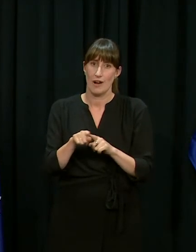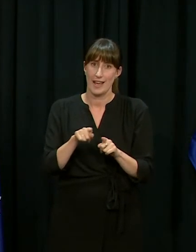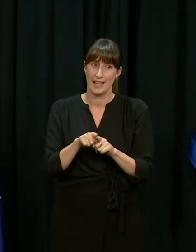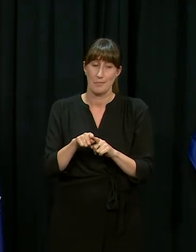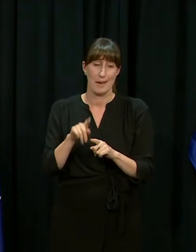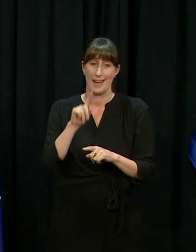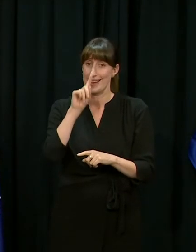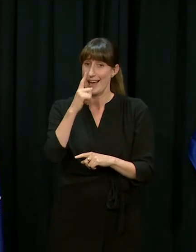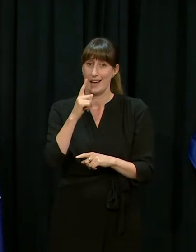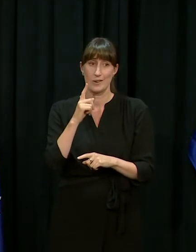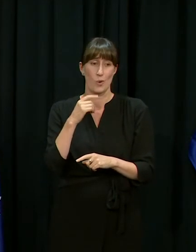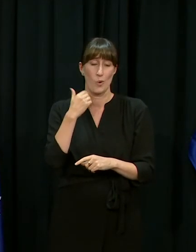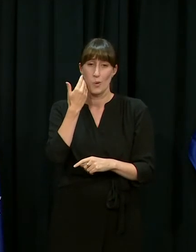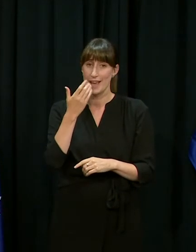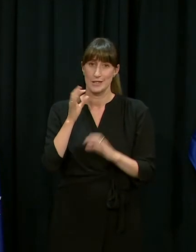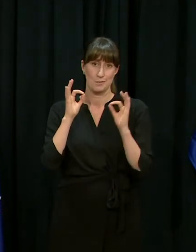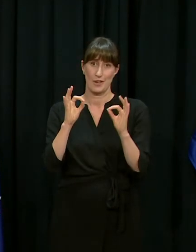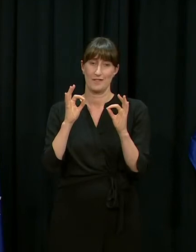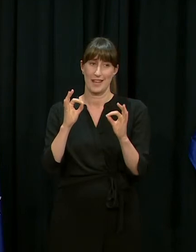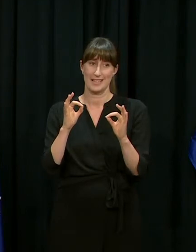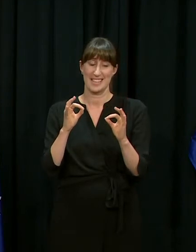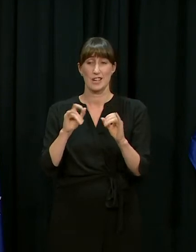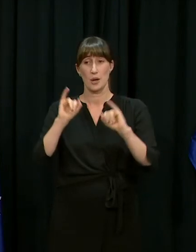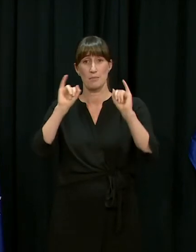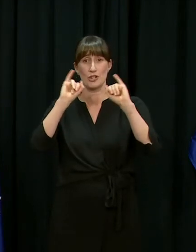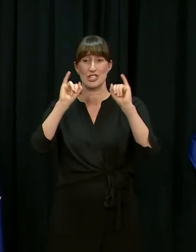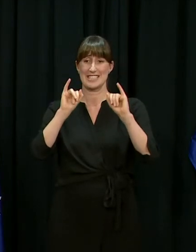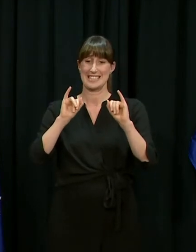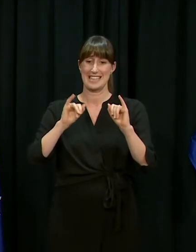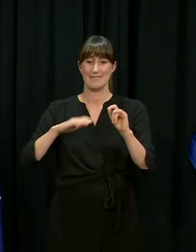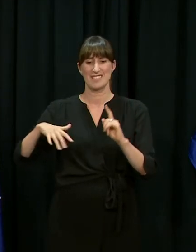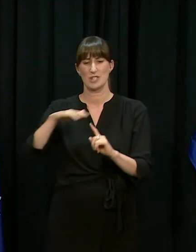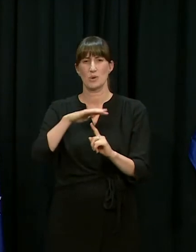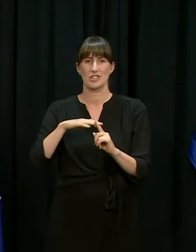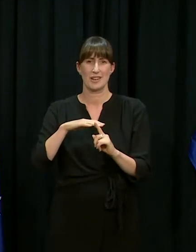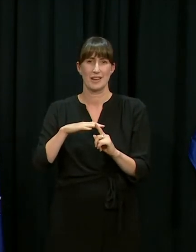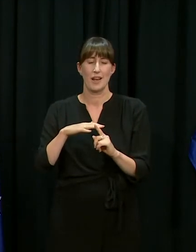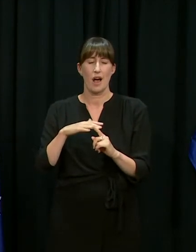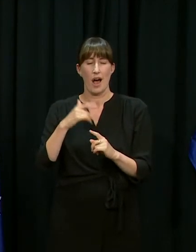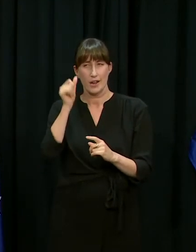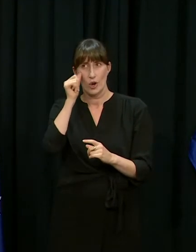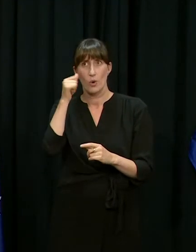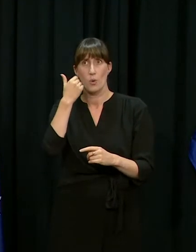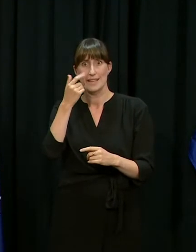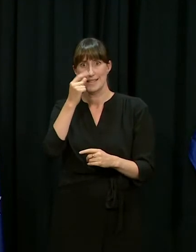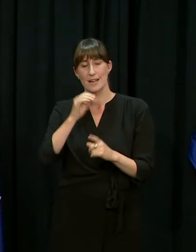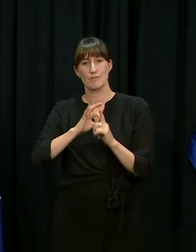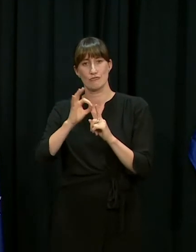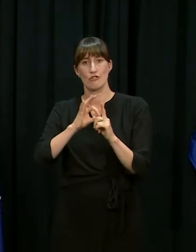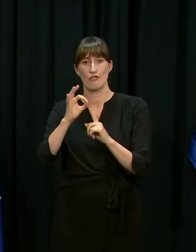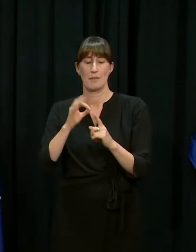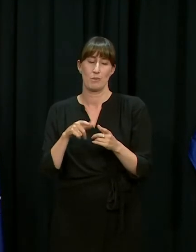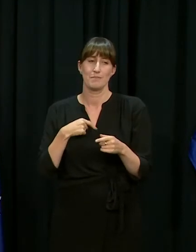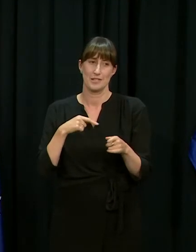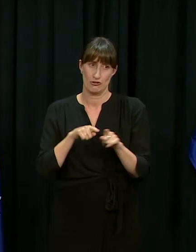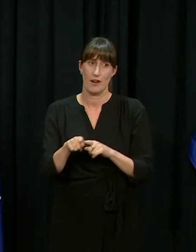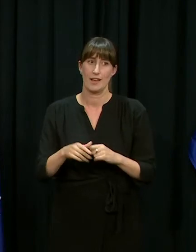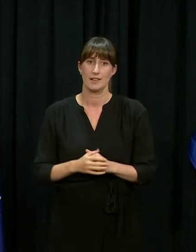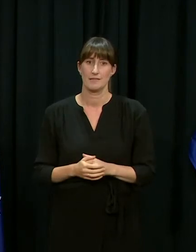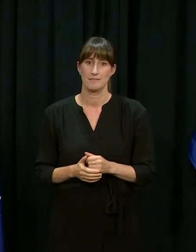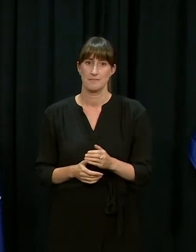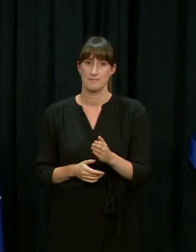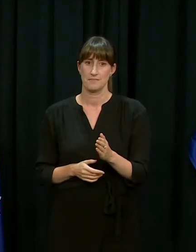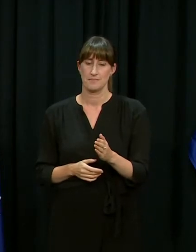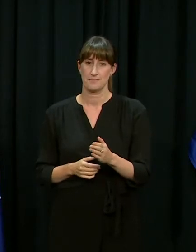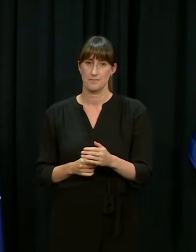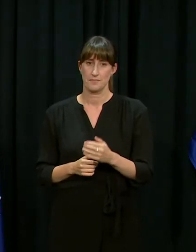emergency situation there will always be things you can improve, but it always has been top of our mind. That lack of scanning seems really problematic because memories are